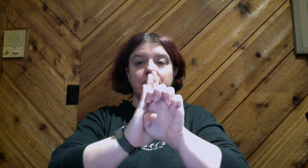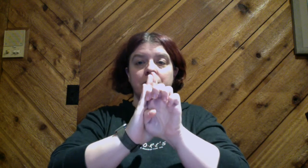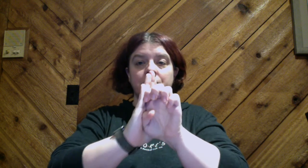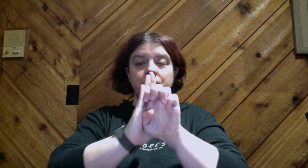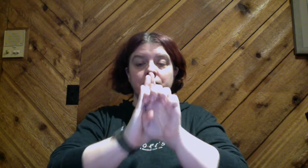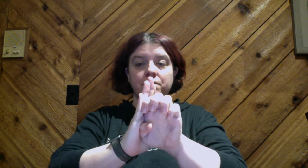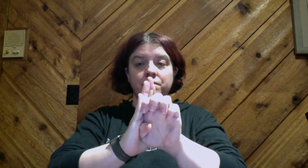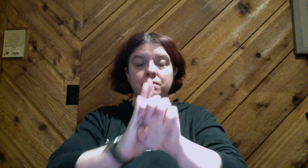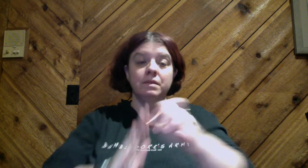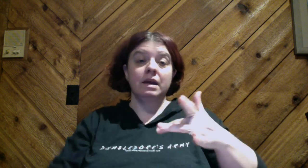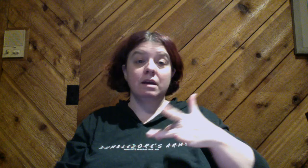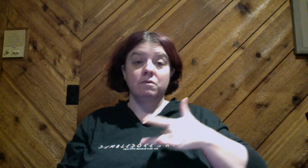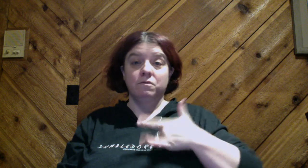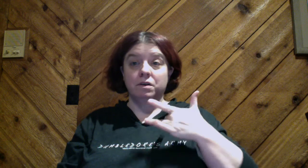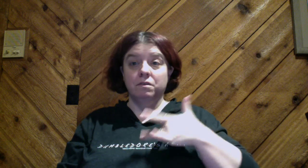Example. Feel.